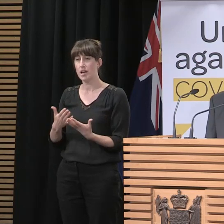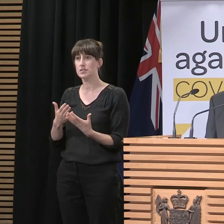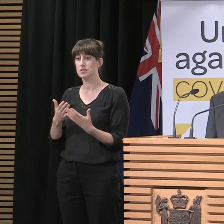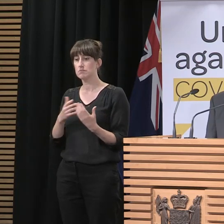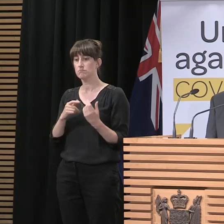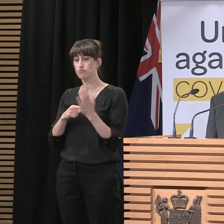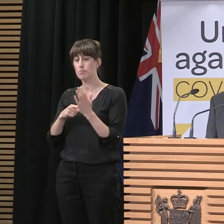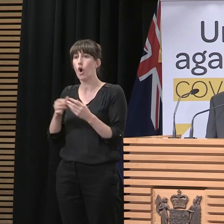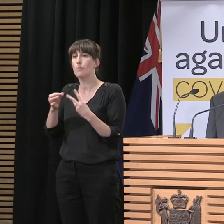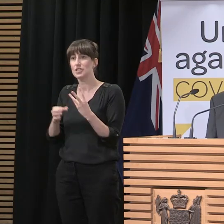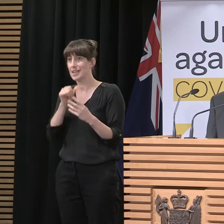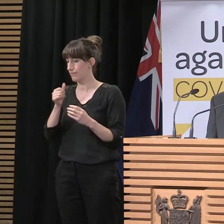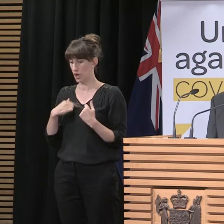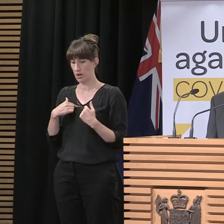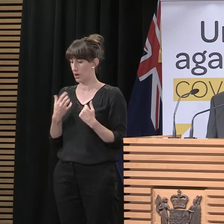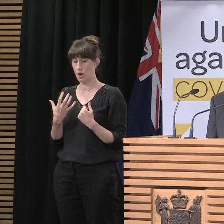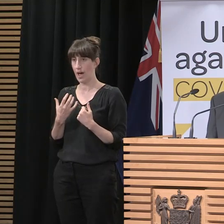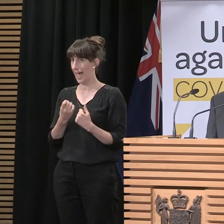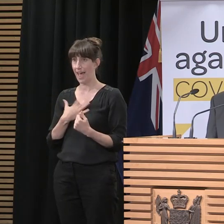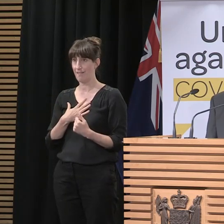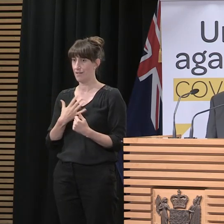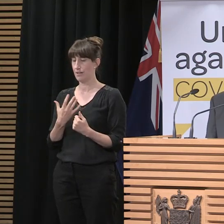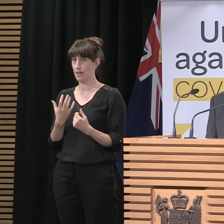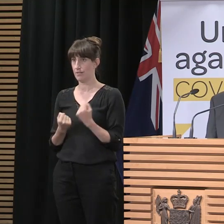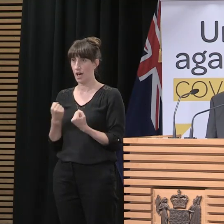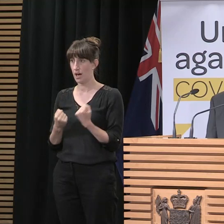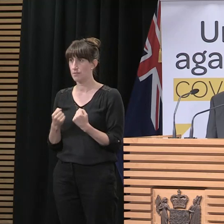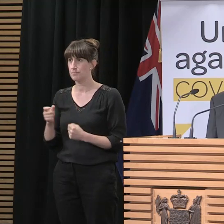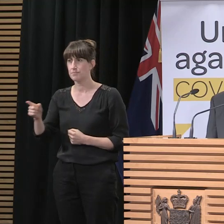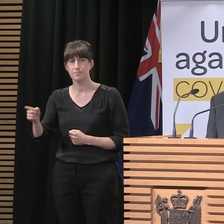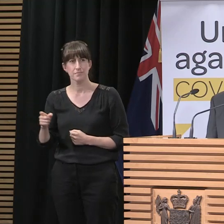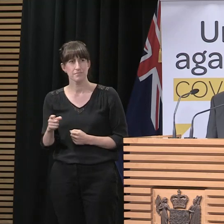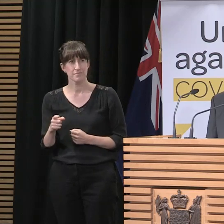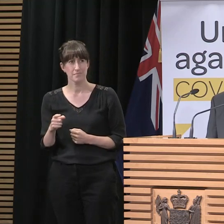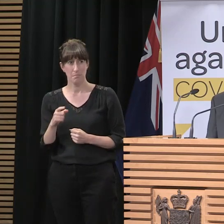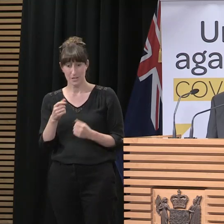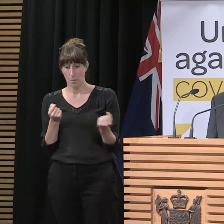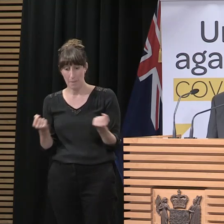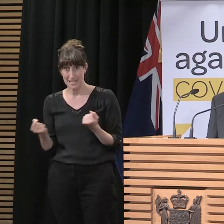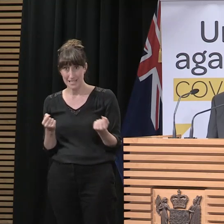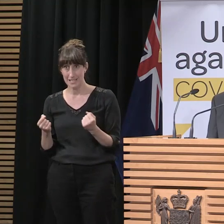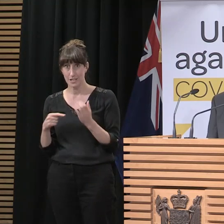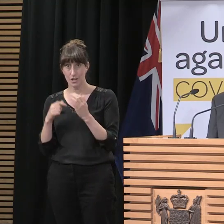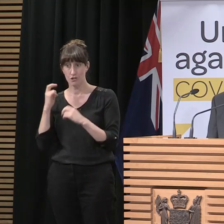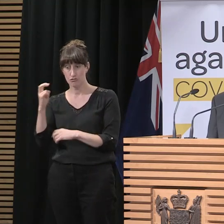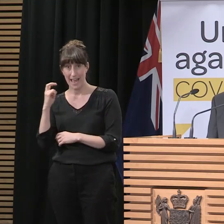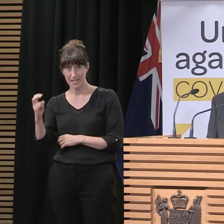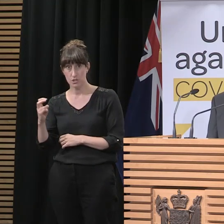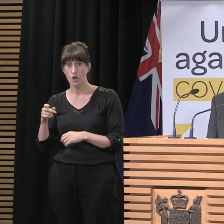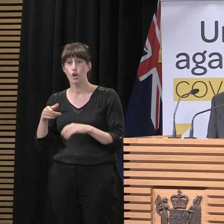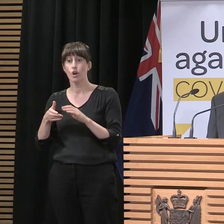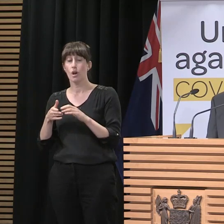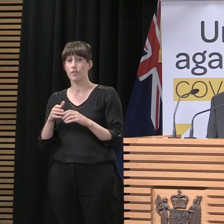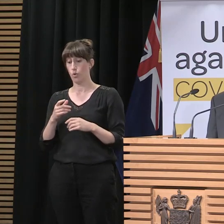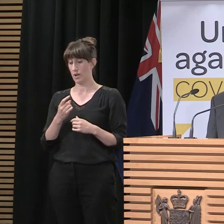options for essential service workers. But people can't rely on buses and trains over the next 4 months to get to the supermarket